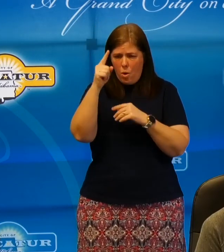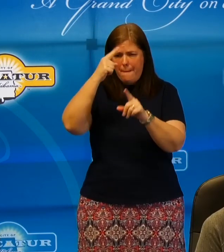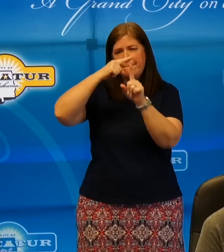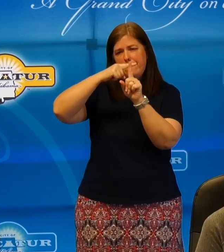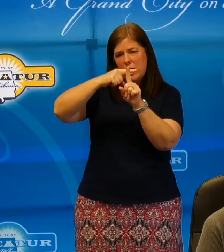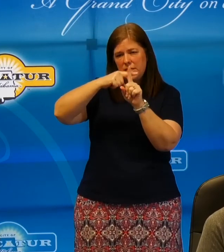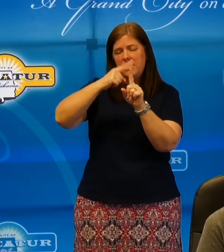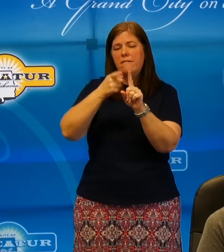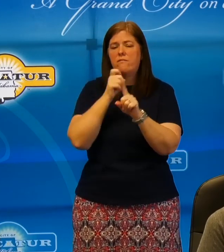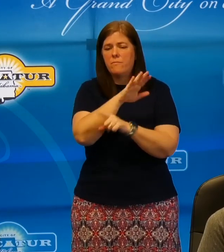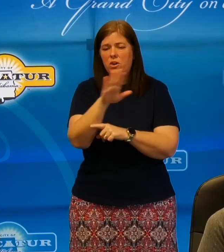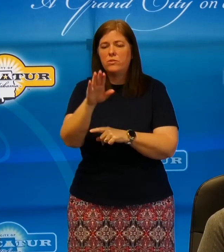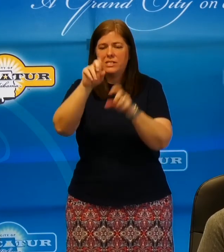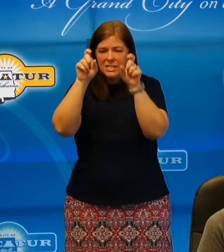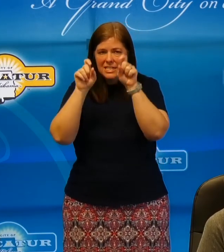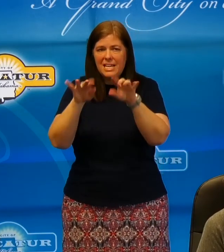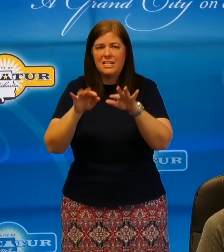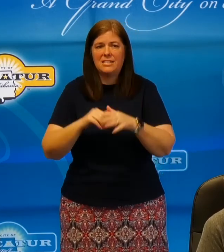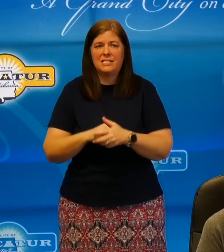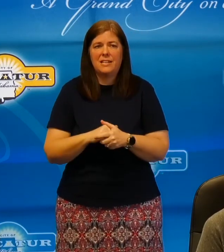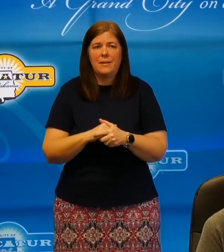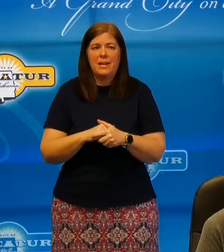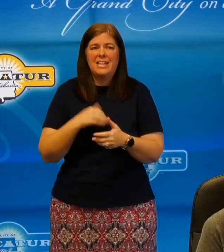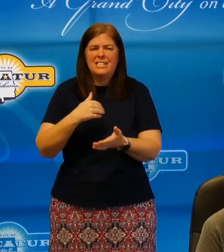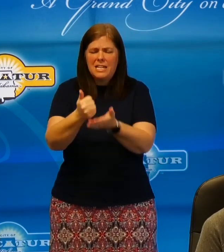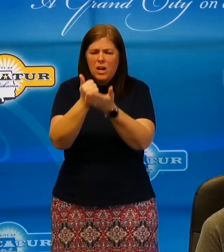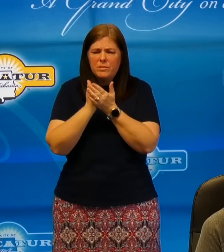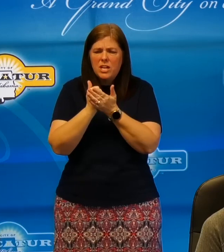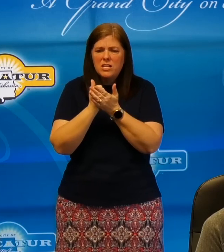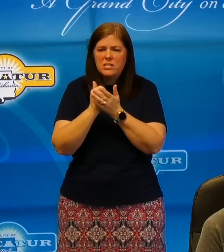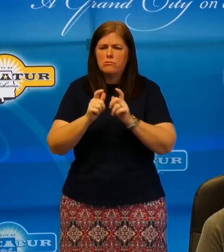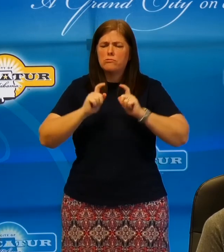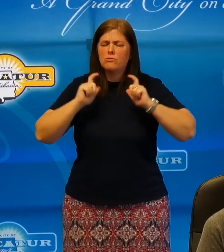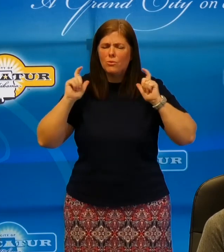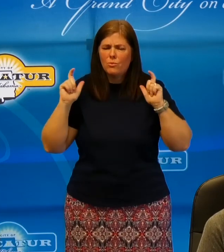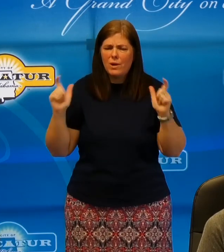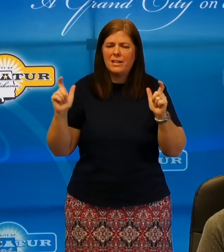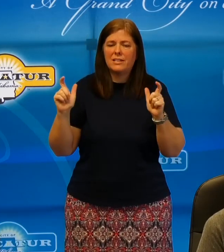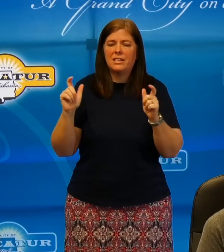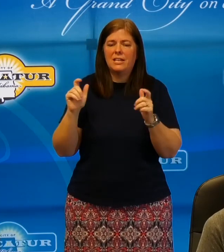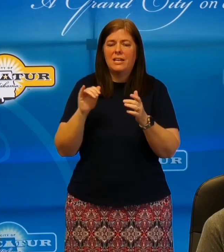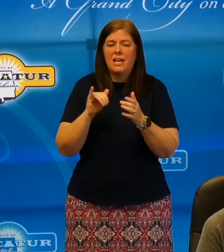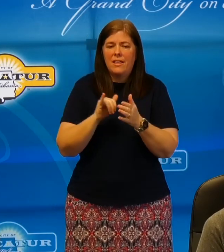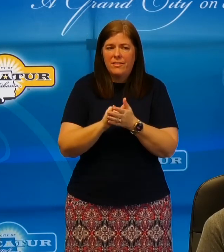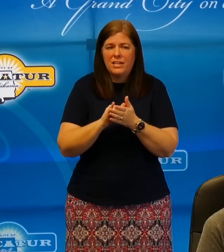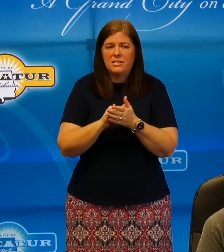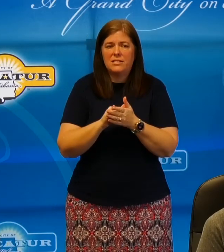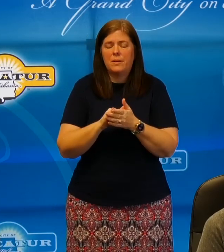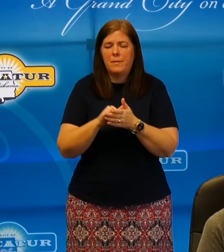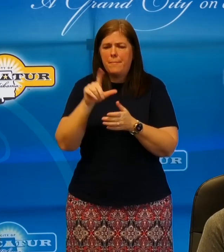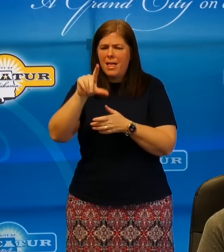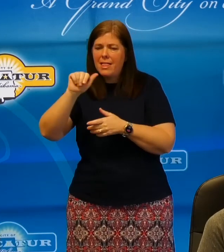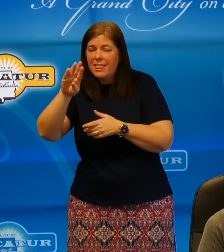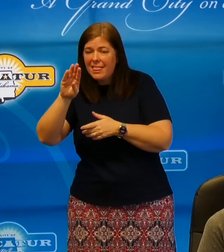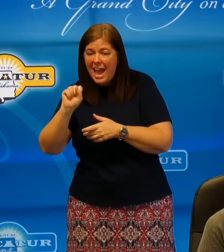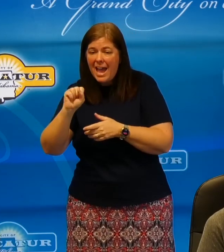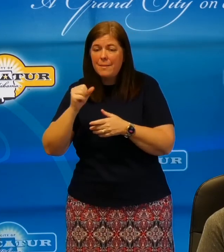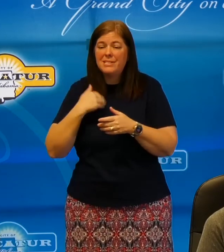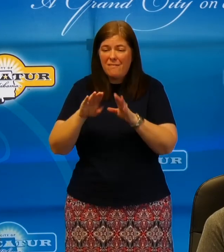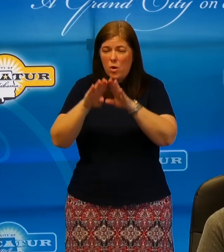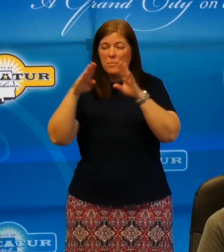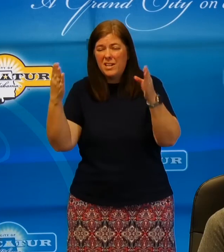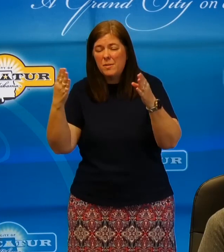positive come back. It has helped us greatly that some commercial labs have opened up, so we are getting our